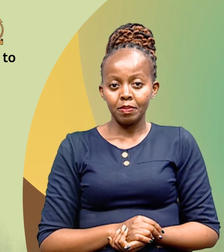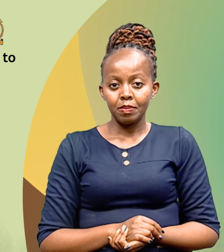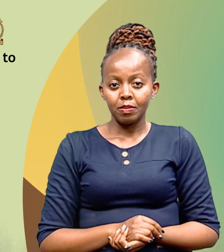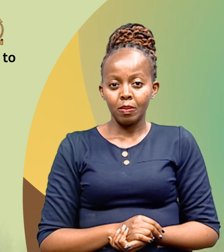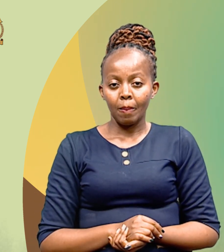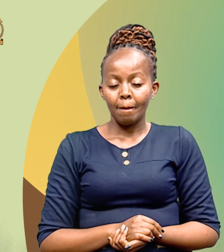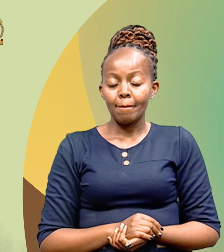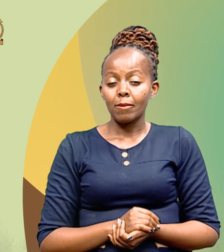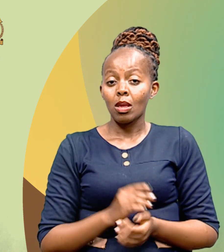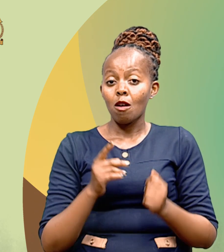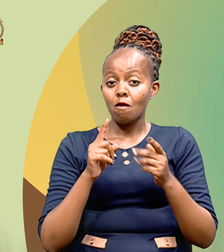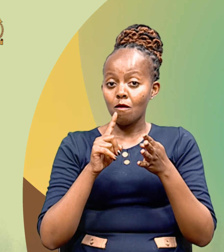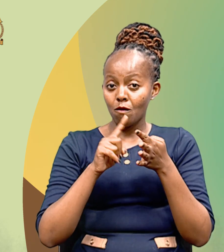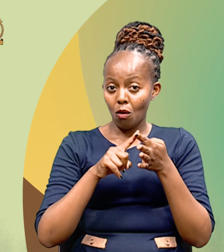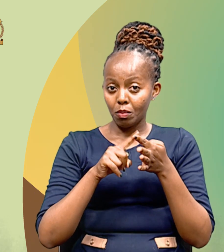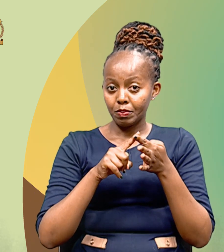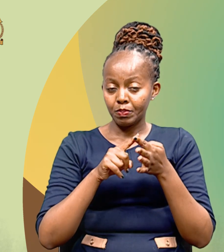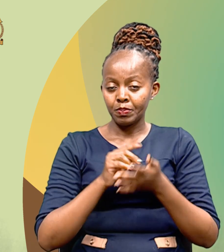4.